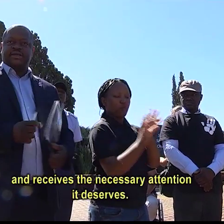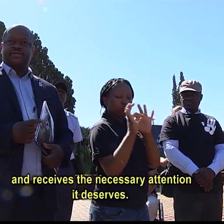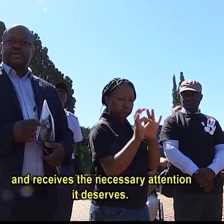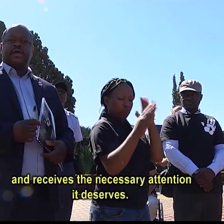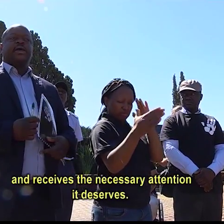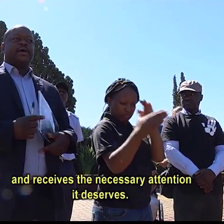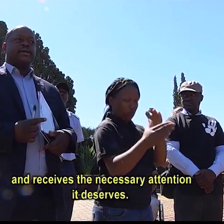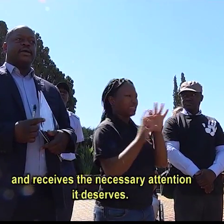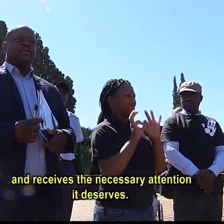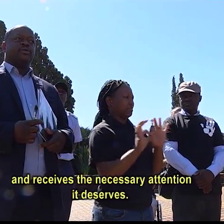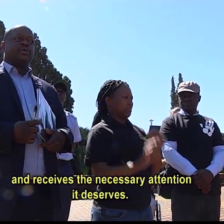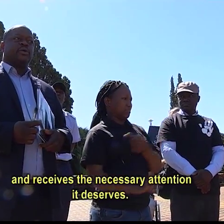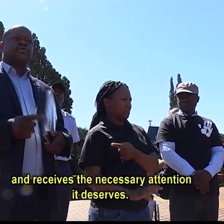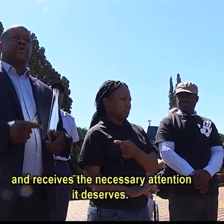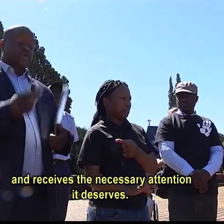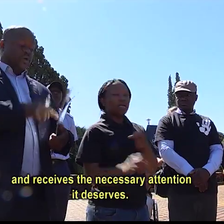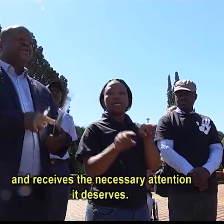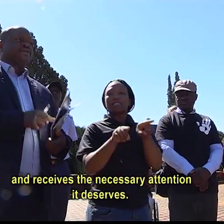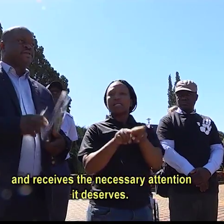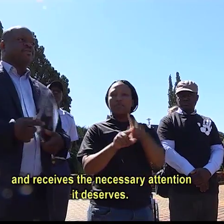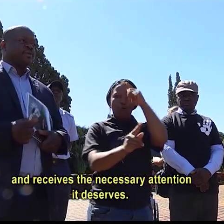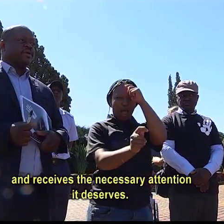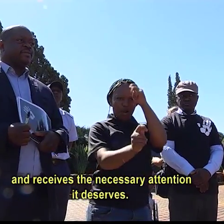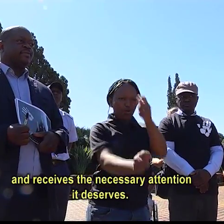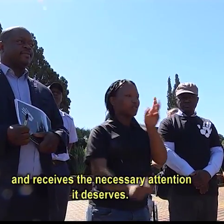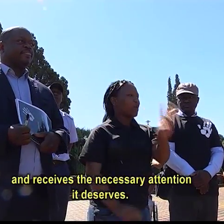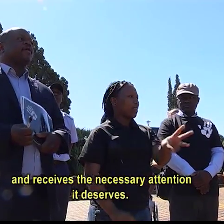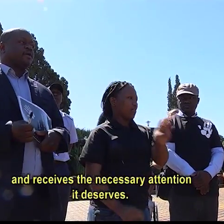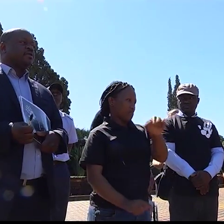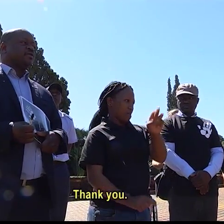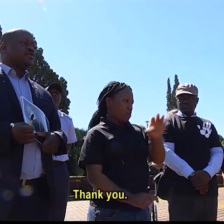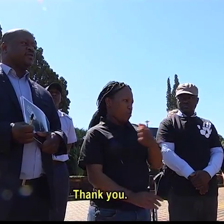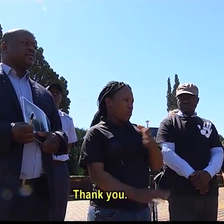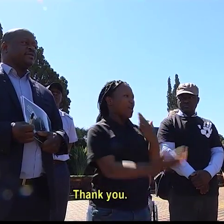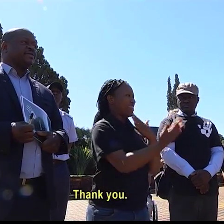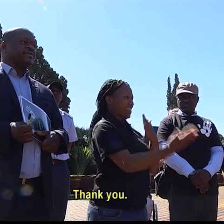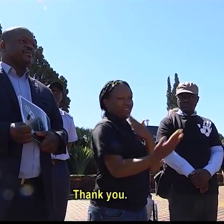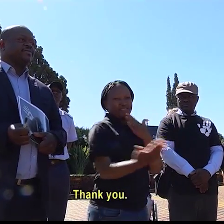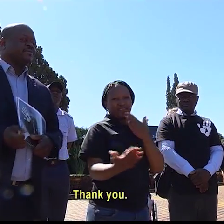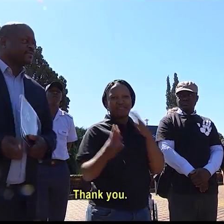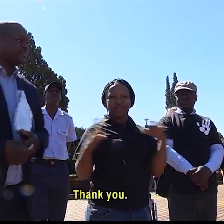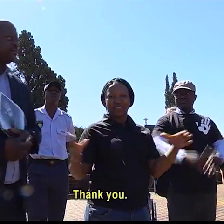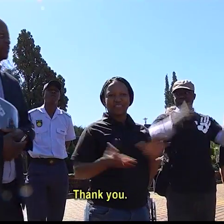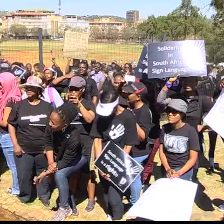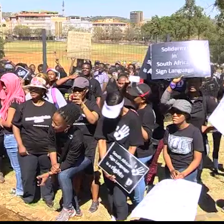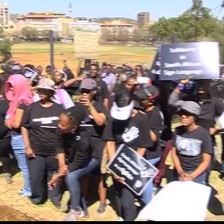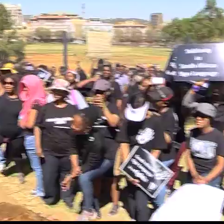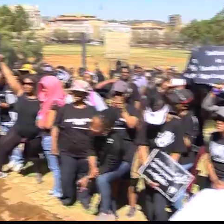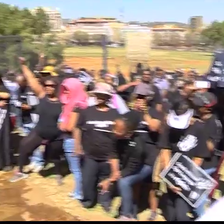deserves. And then we will also acknowledge this memorandum. Thank you very much. Viva Sign Language! Viva!